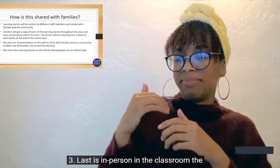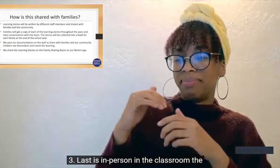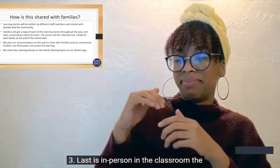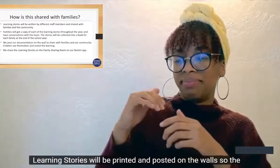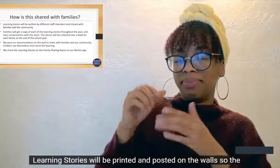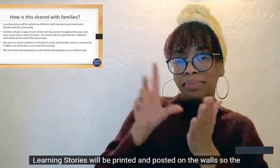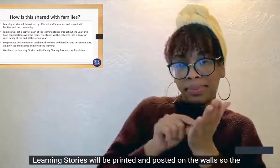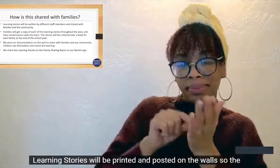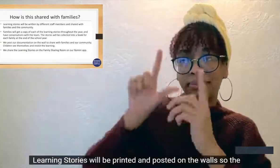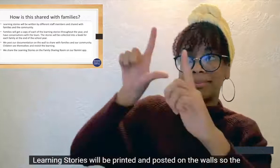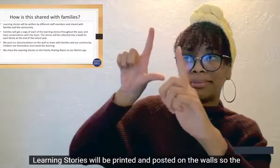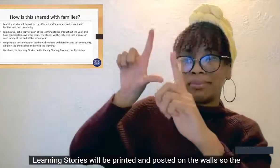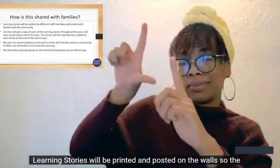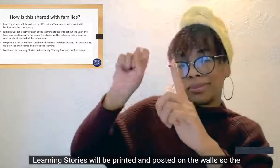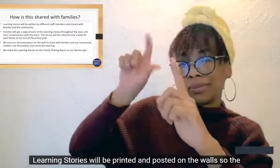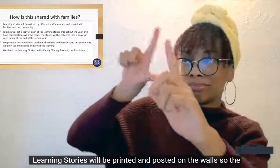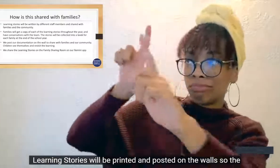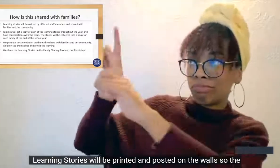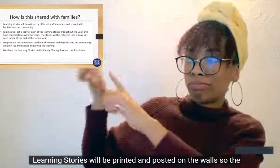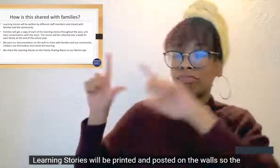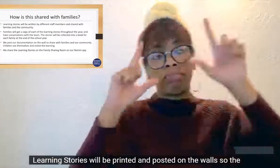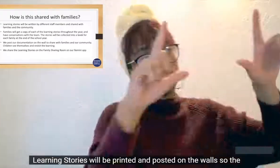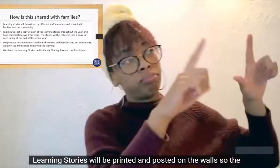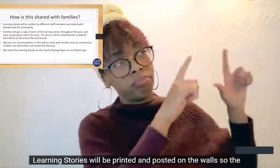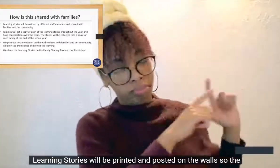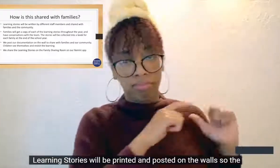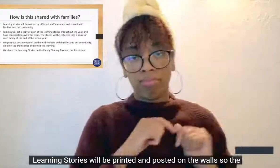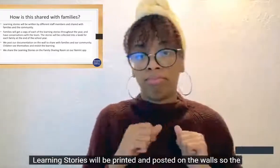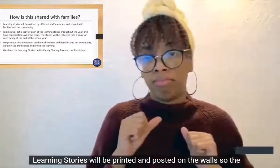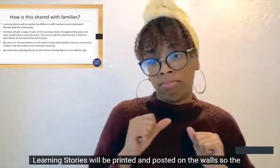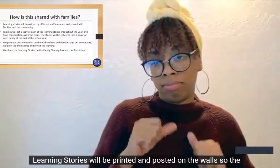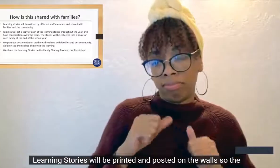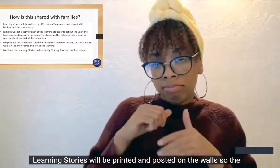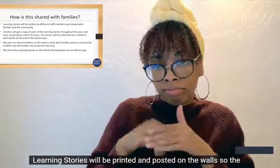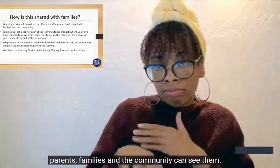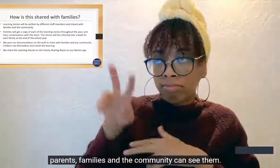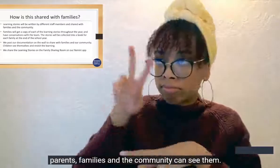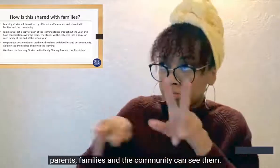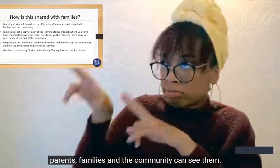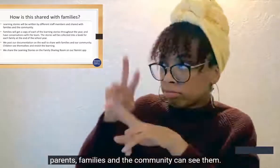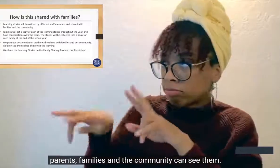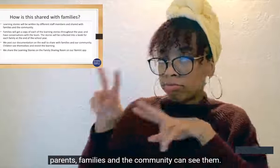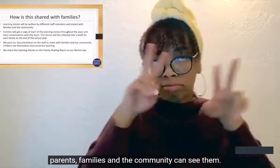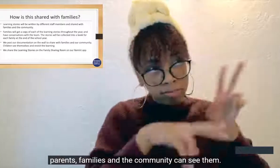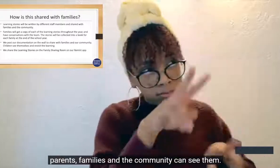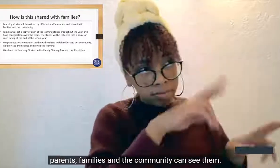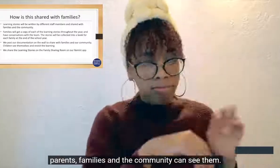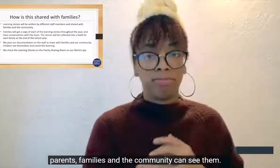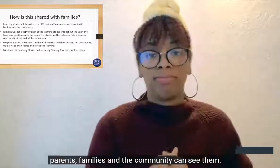classroom, we have learning stories that we print and post on our walls so that when parents and families or